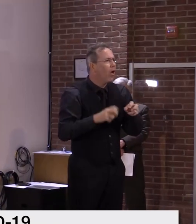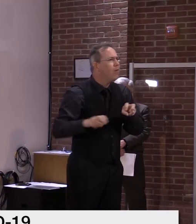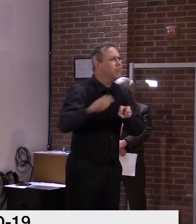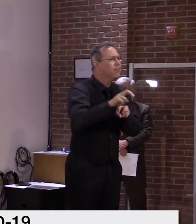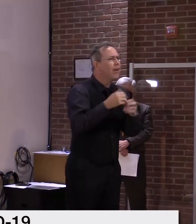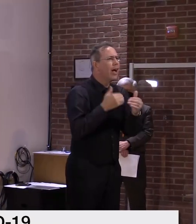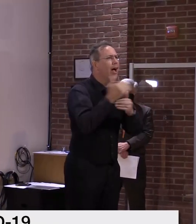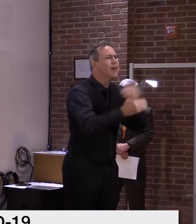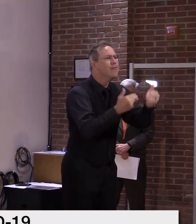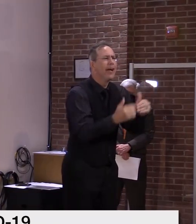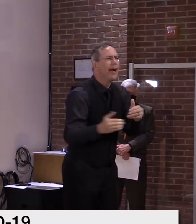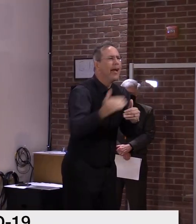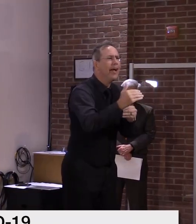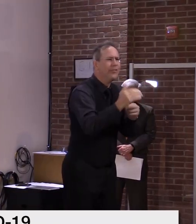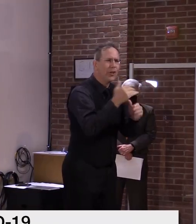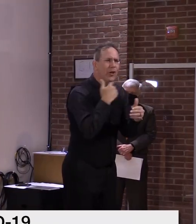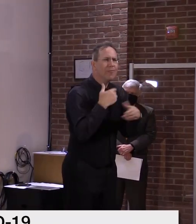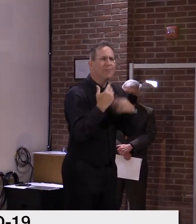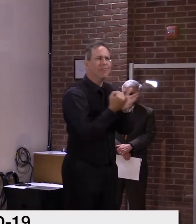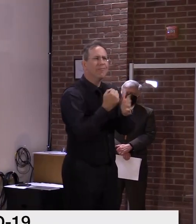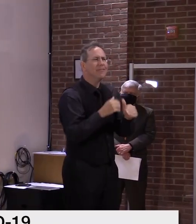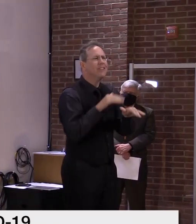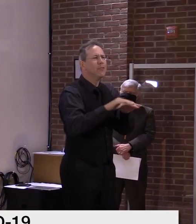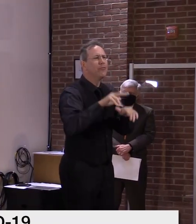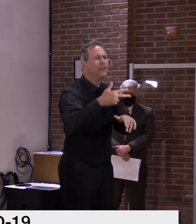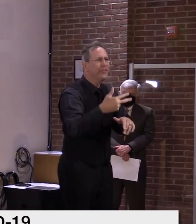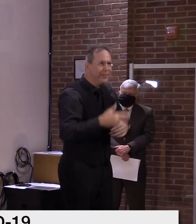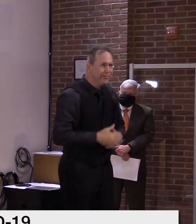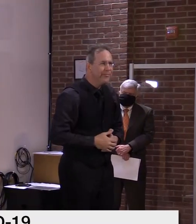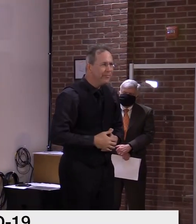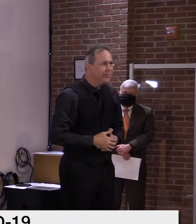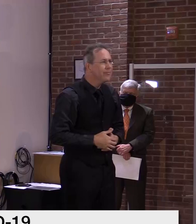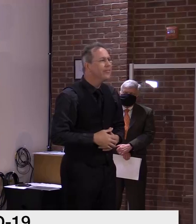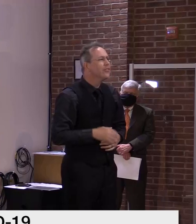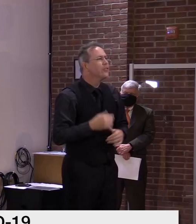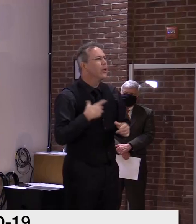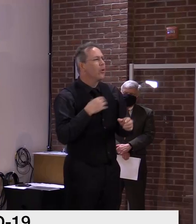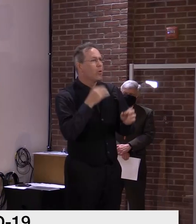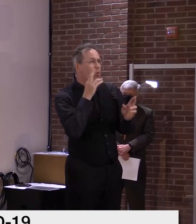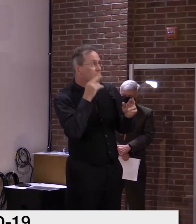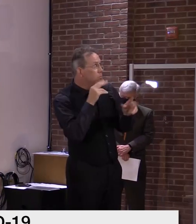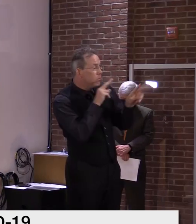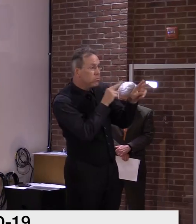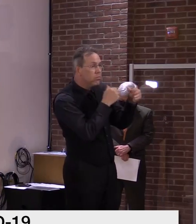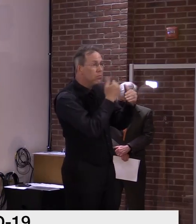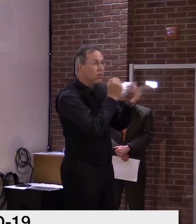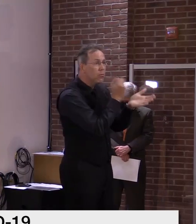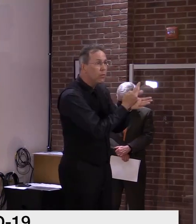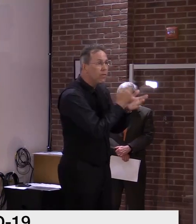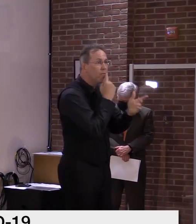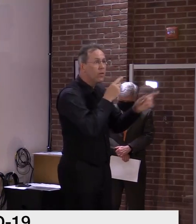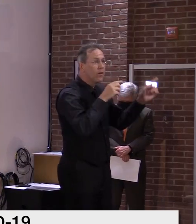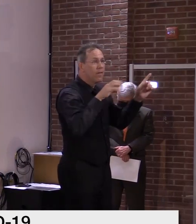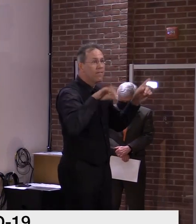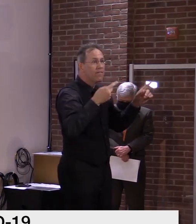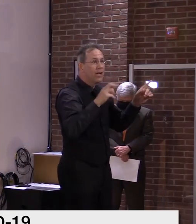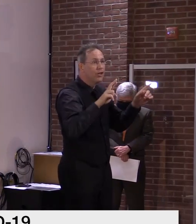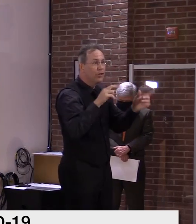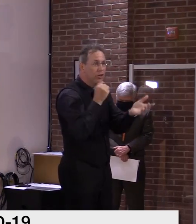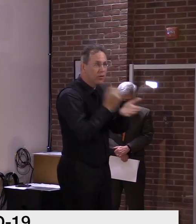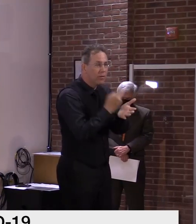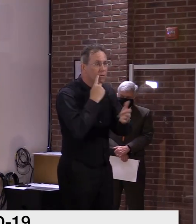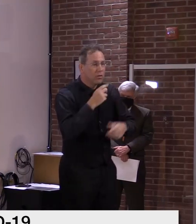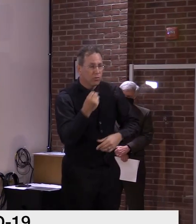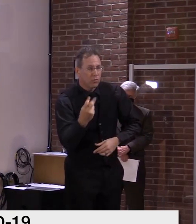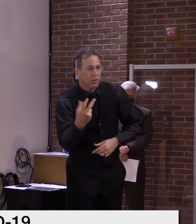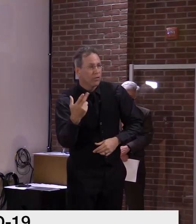also anticipate final approval of the Pfizer vaccine for the 12 to 15 year olds, and that could happen as soon